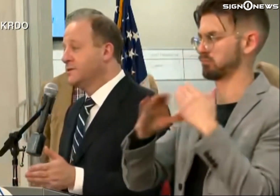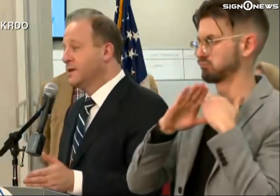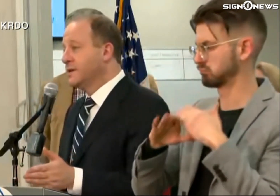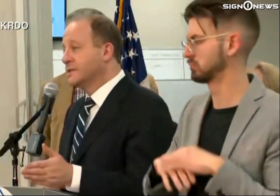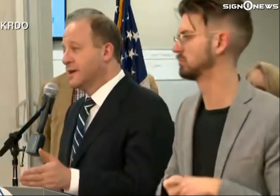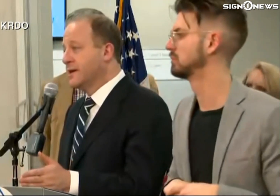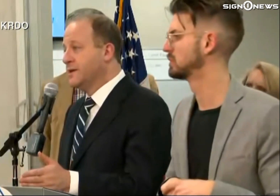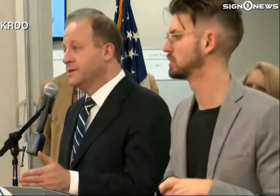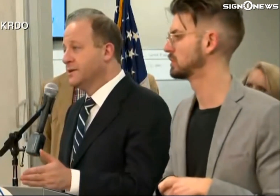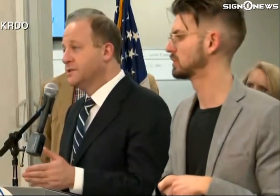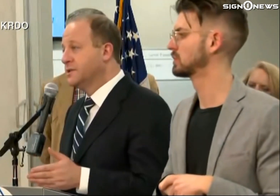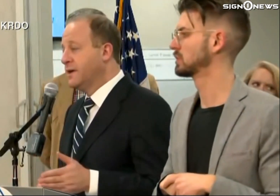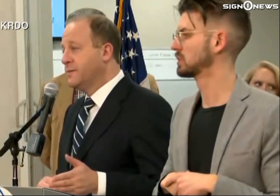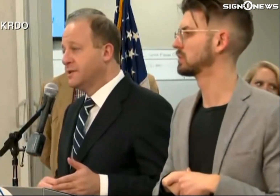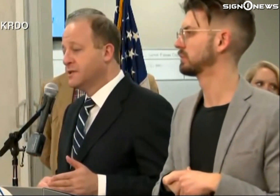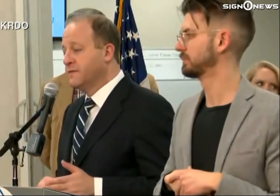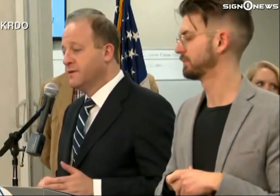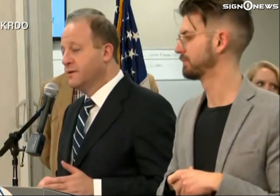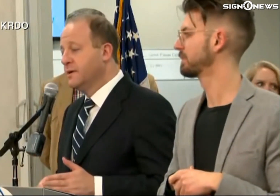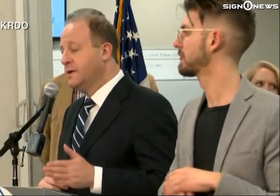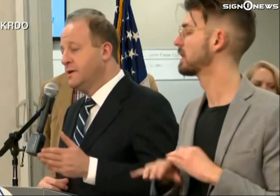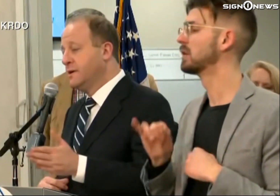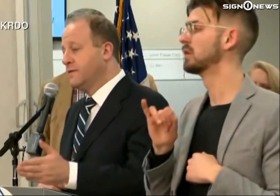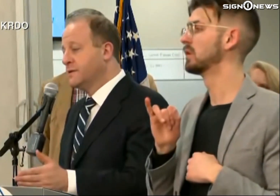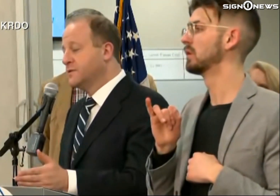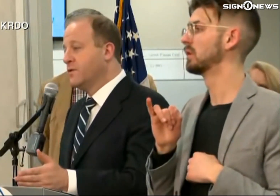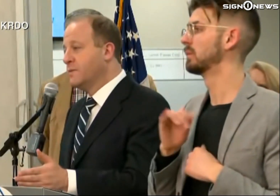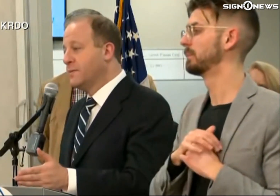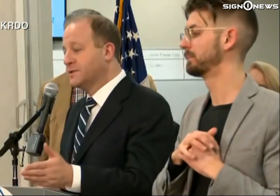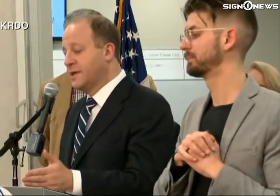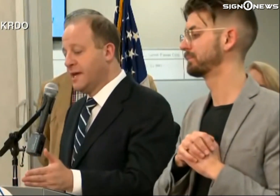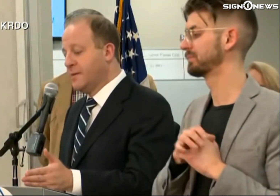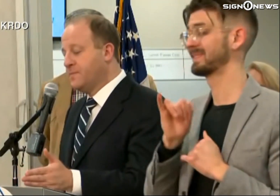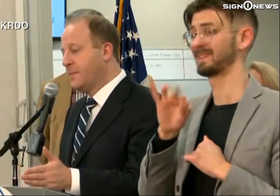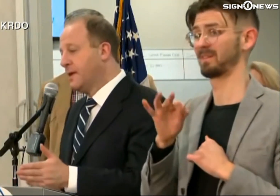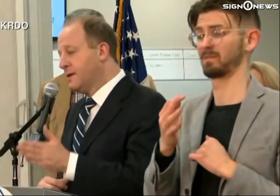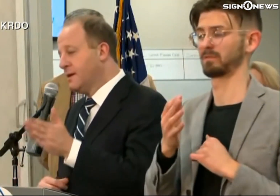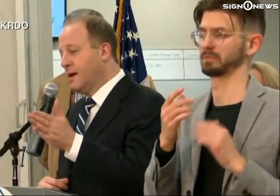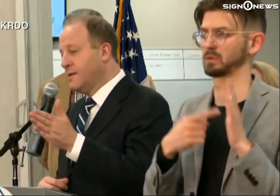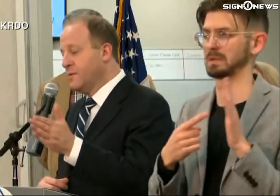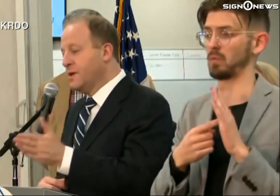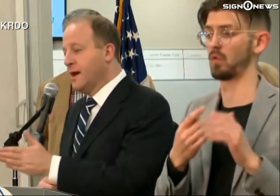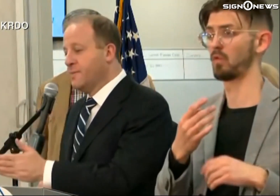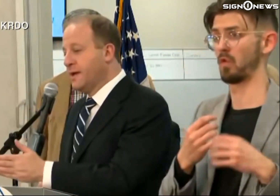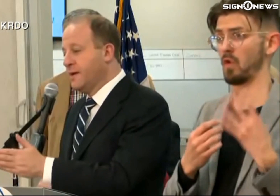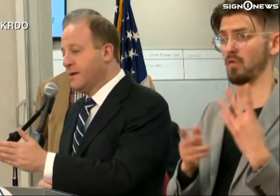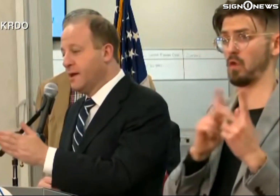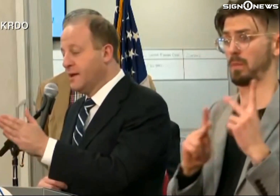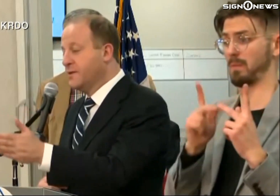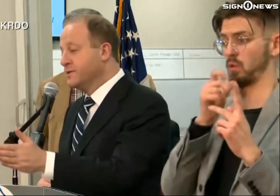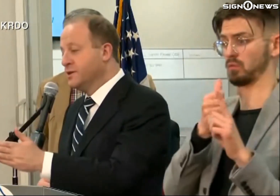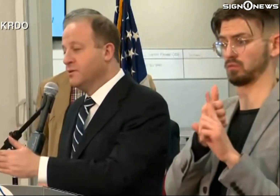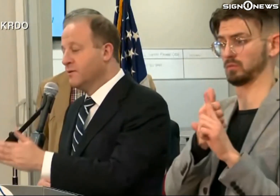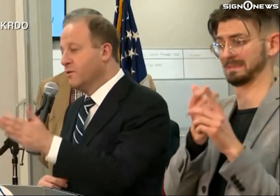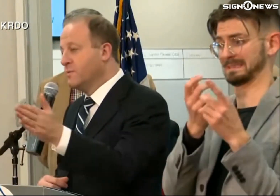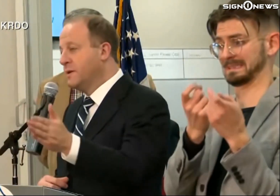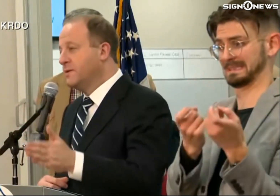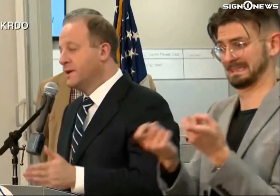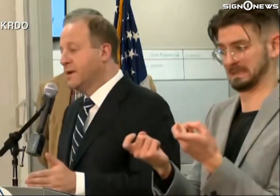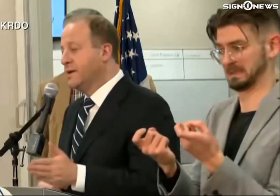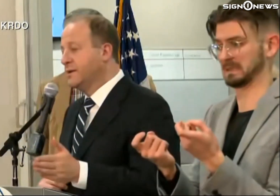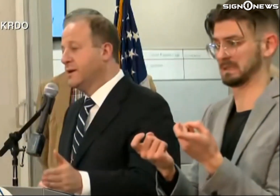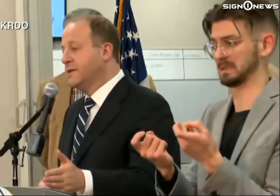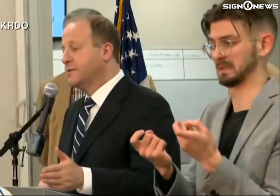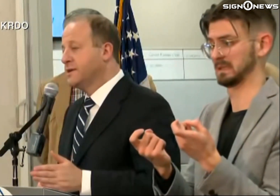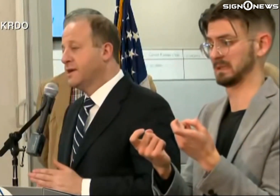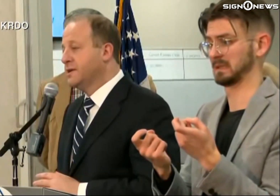in closed areas like gondolas. So that means if there's 4 people skiing, they would not be another 2 or 4 people